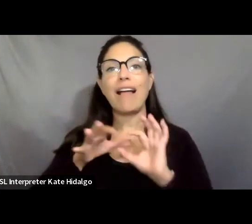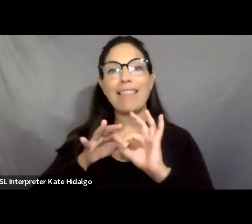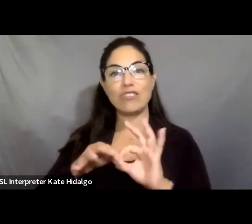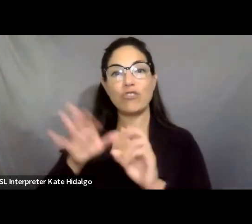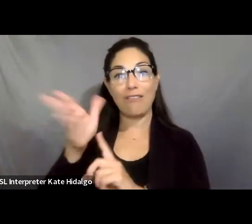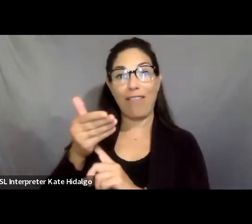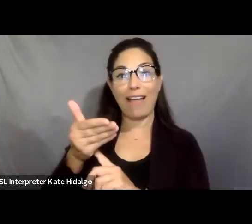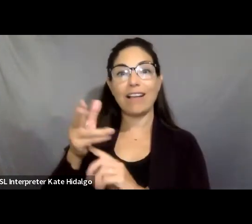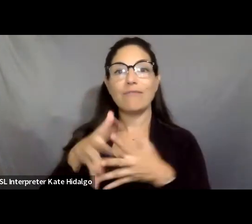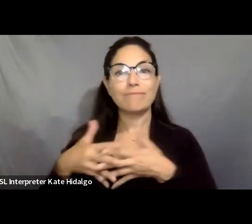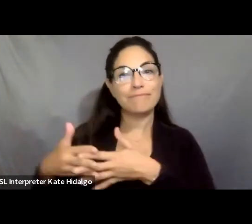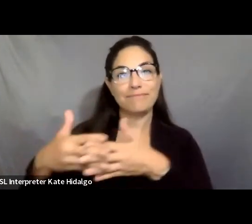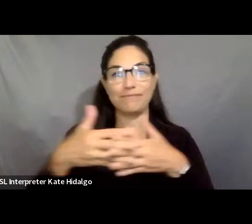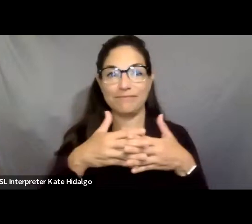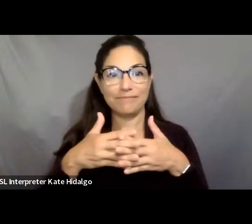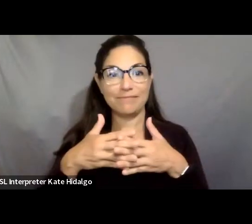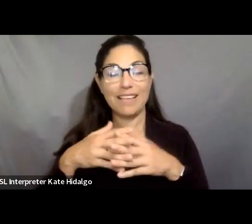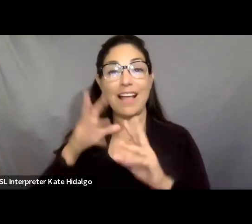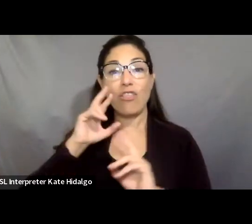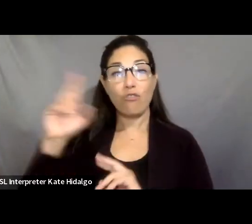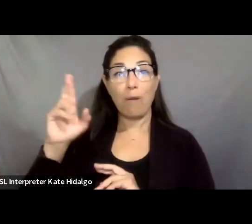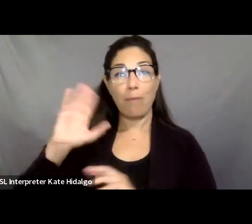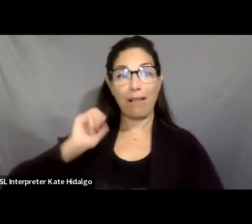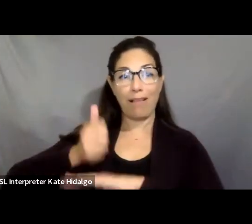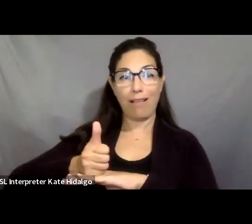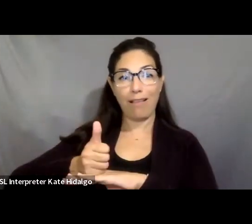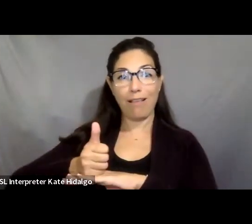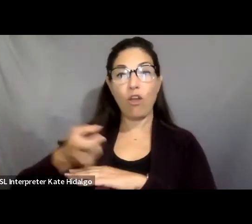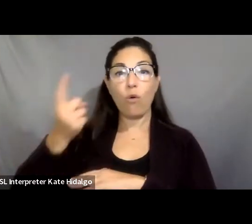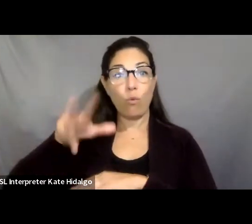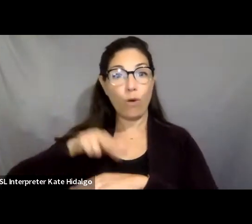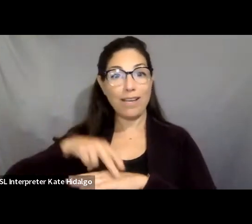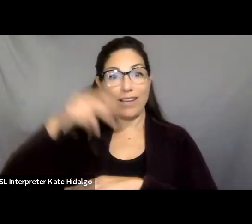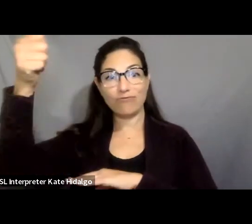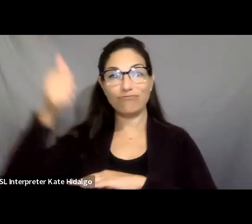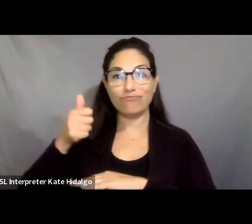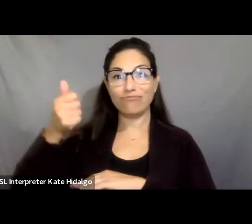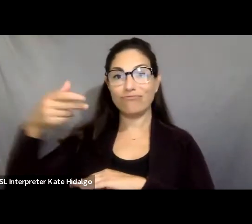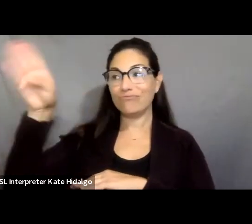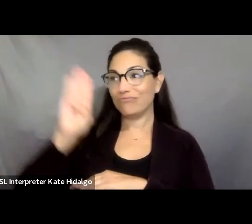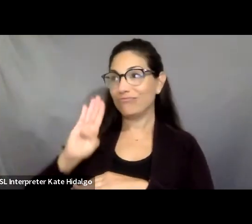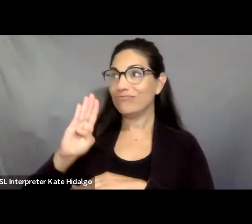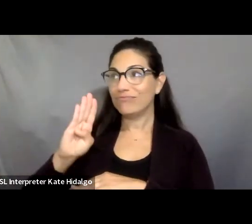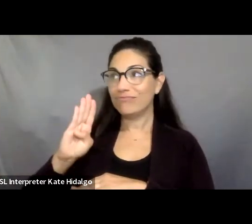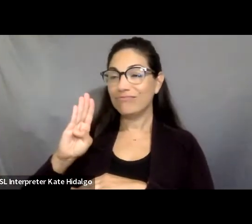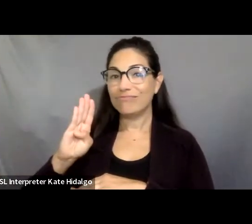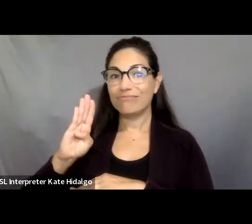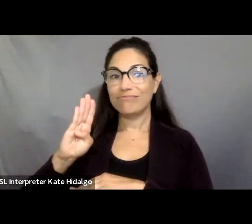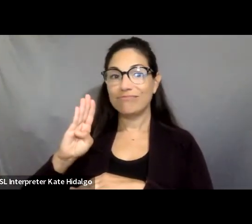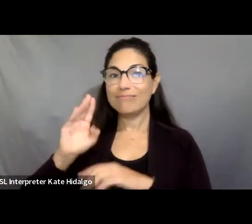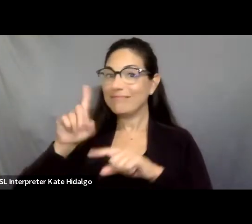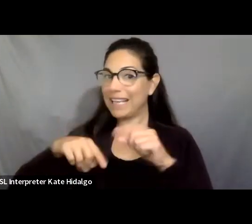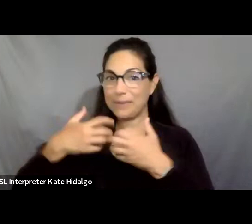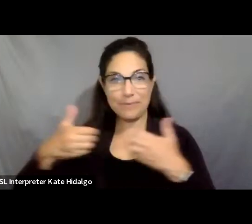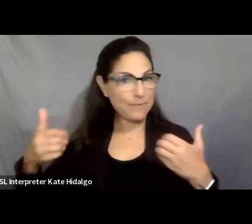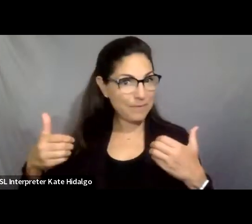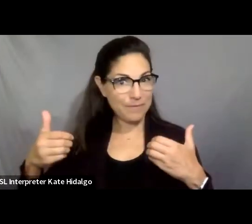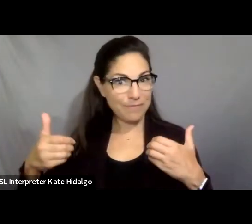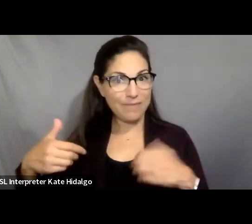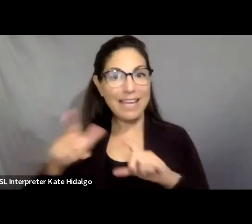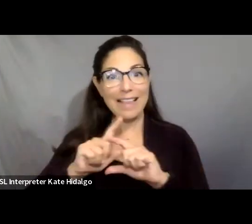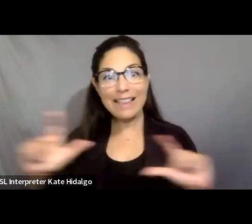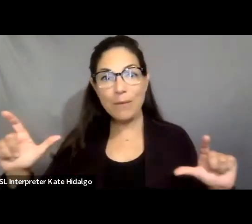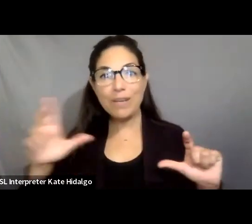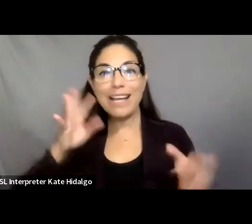States of America and to the republic for which it stands, one nation, under God, indivisible, with